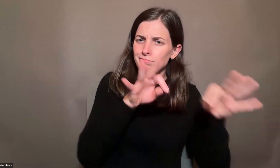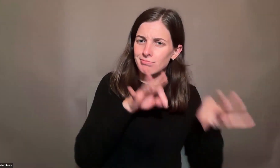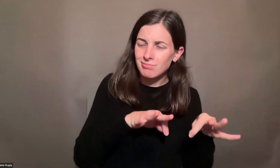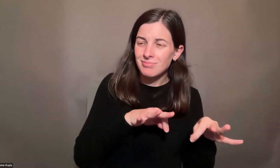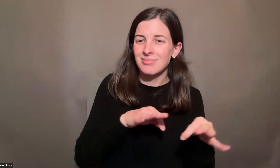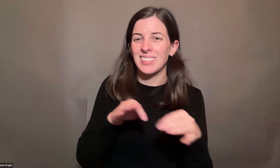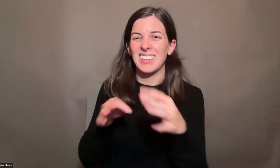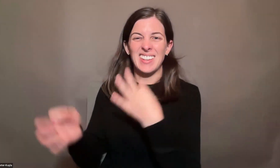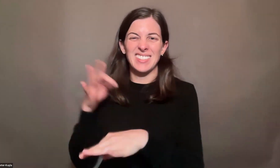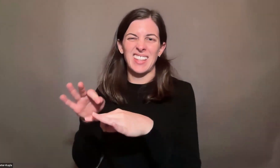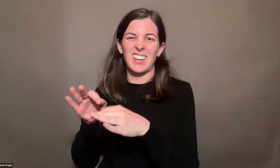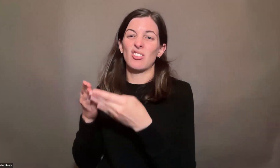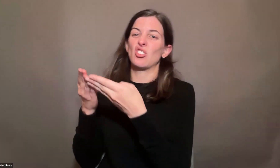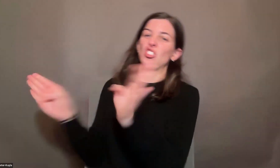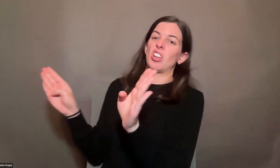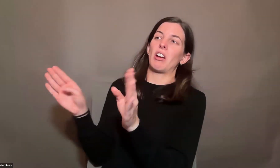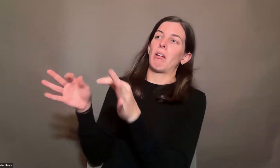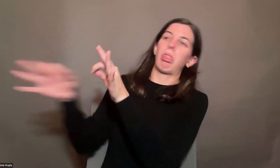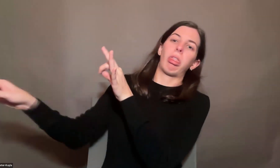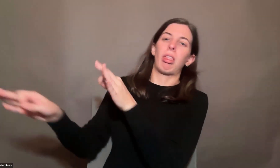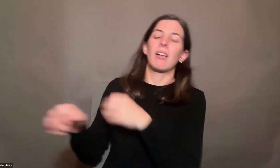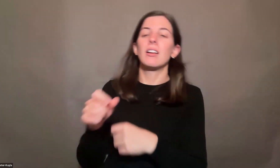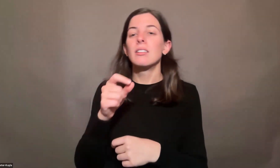and don't overload them with other content.